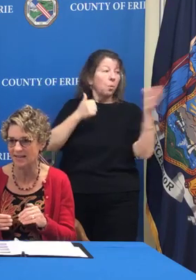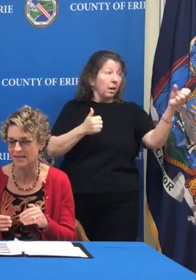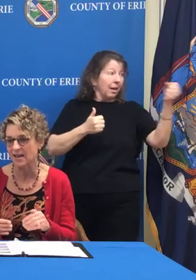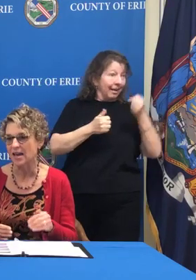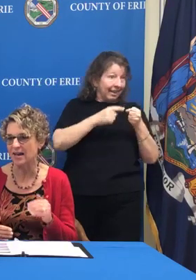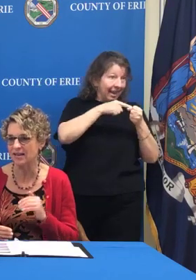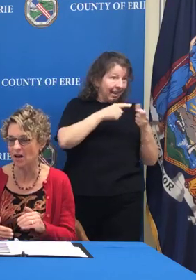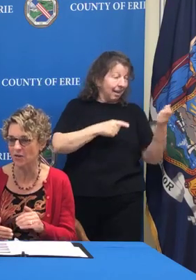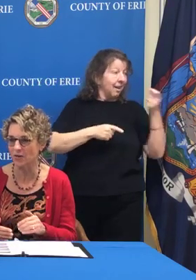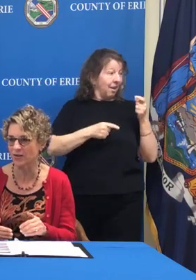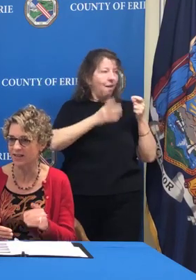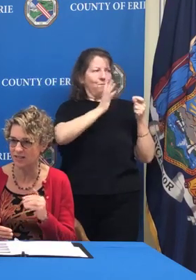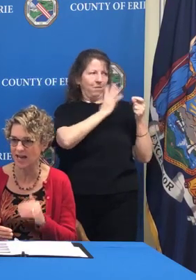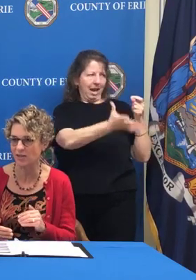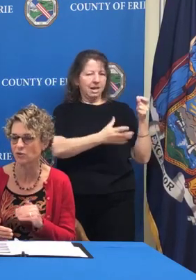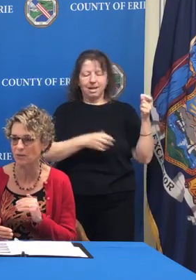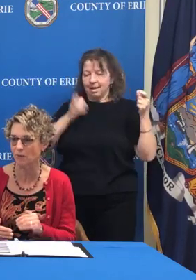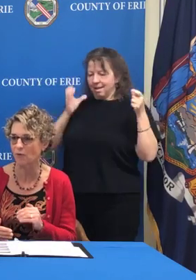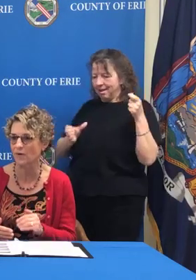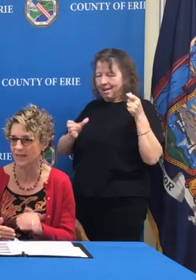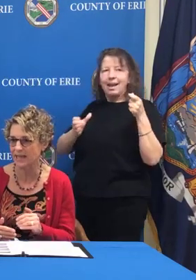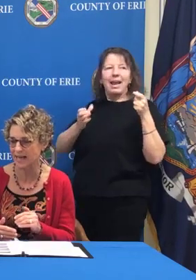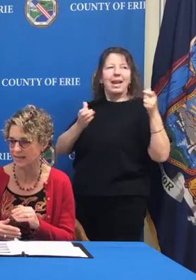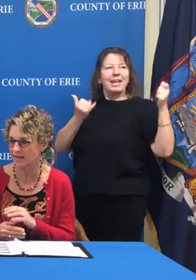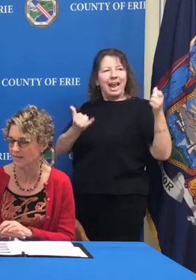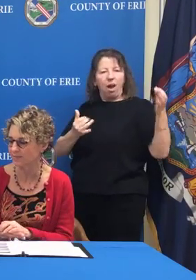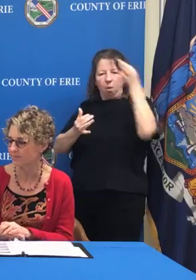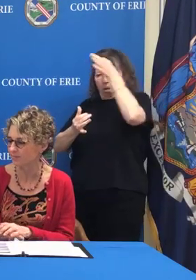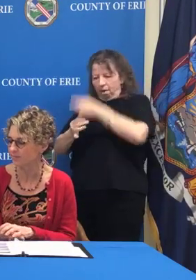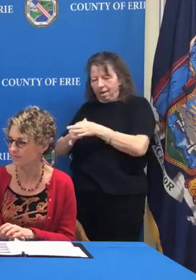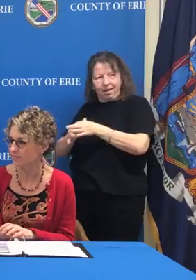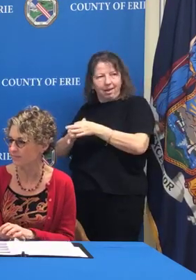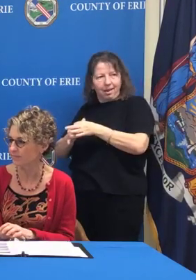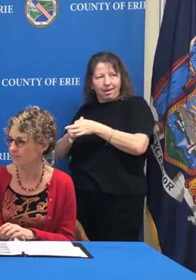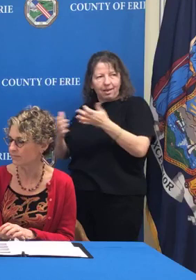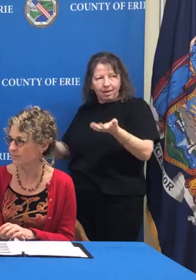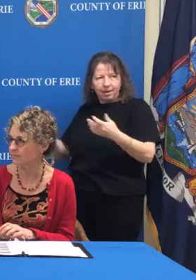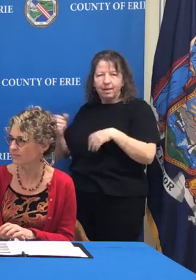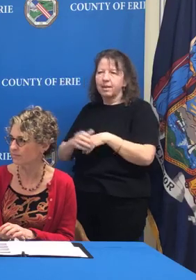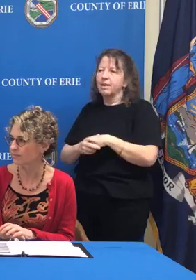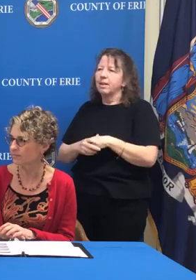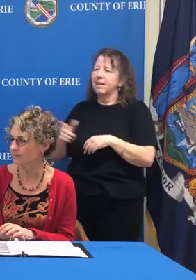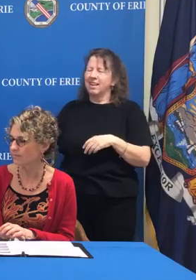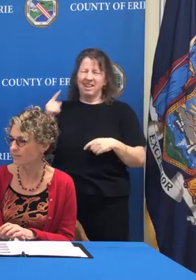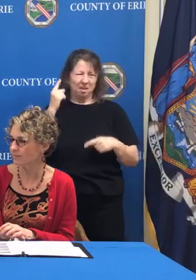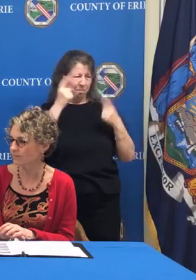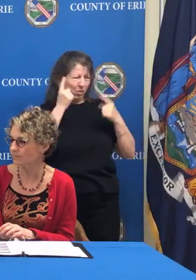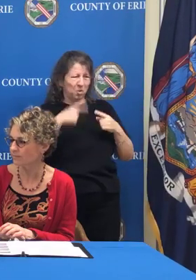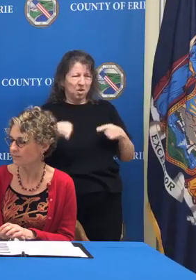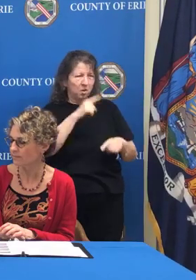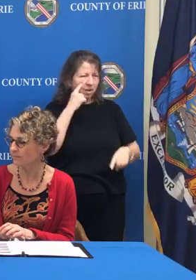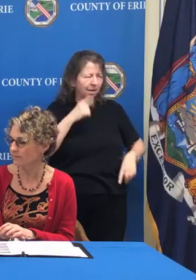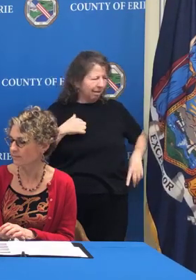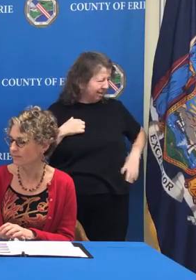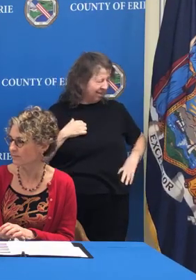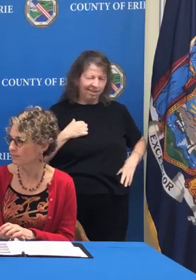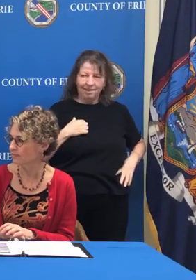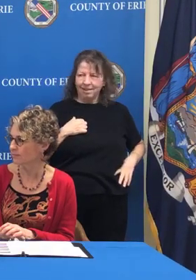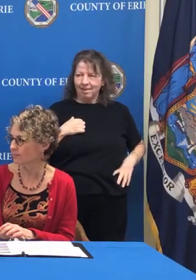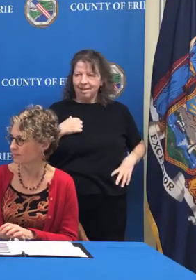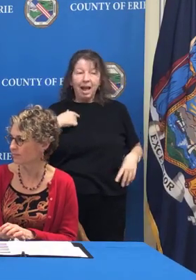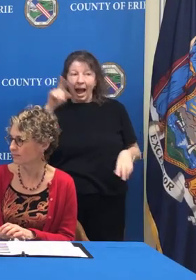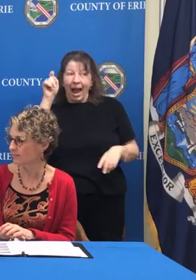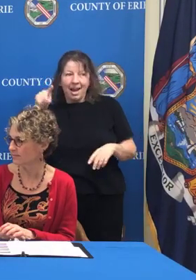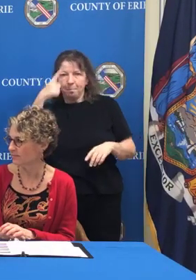to test, and the other is to actually perform the test. And just because I'm sure people are thinking, I asked the question, not